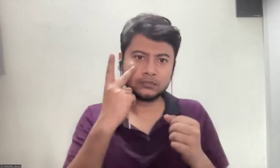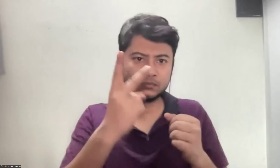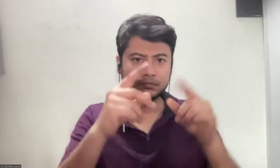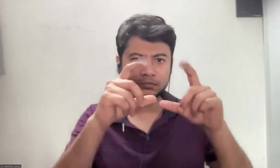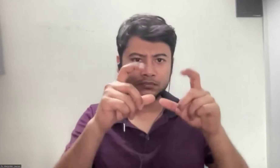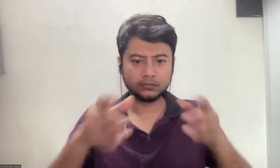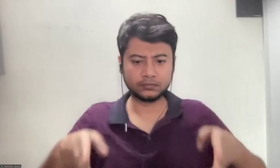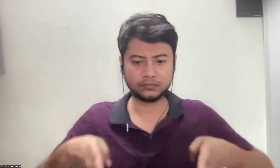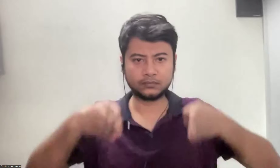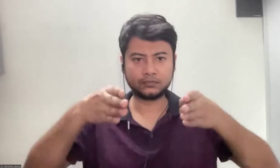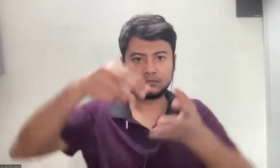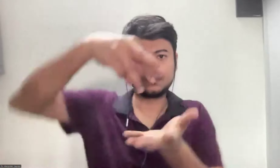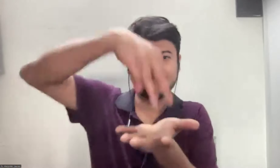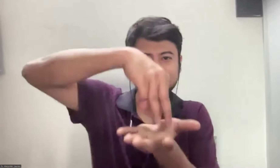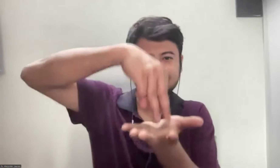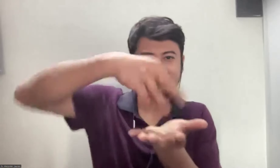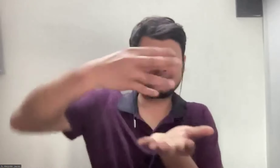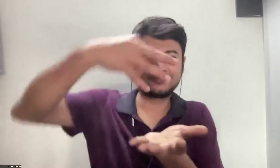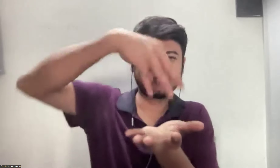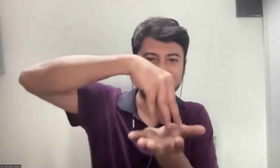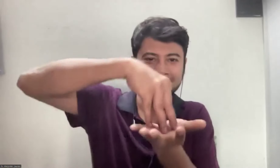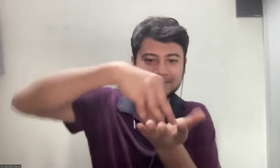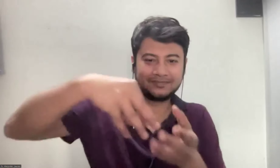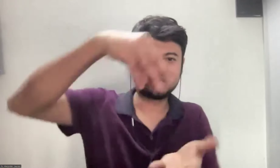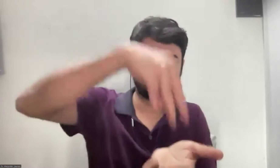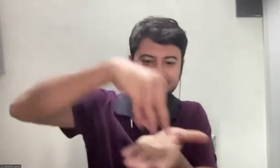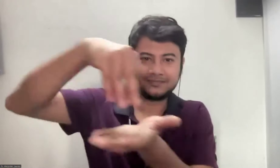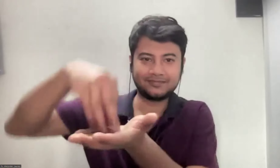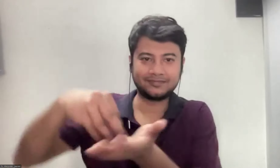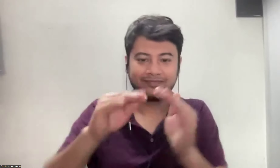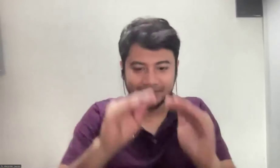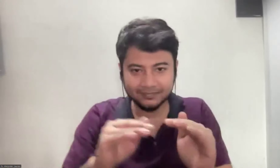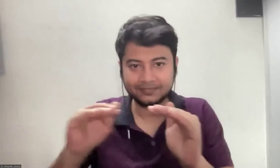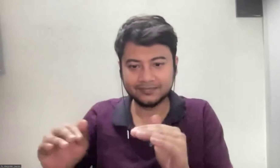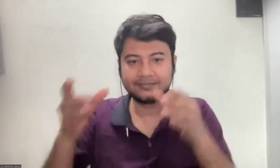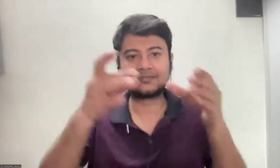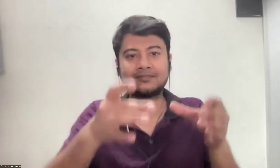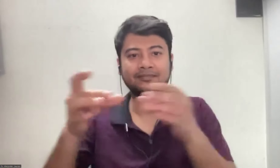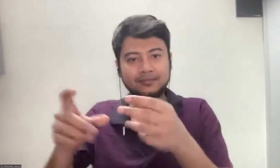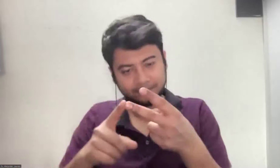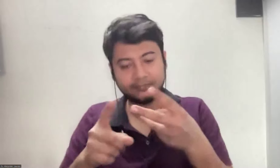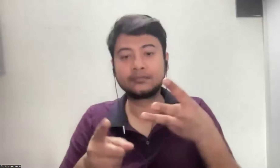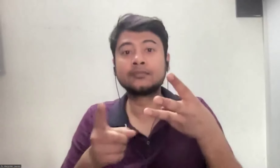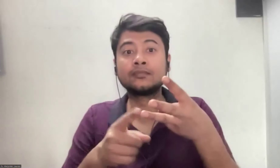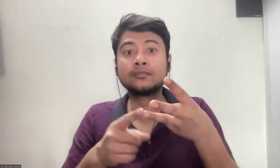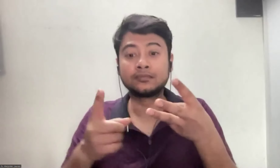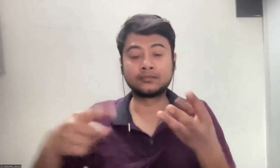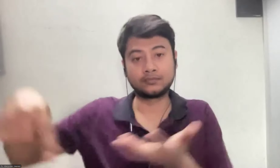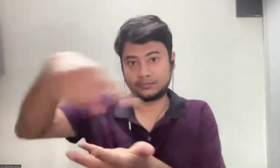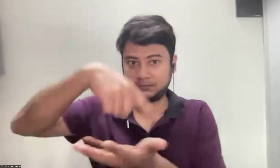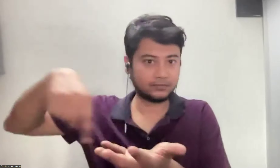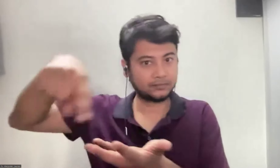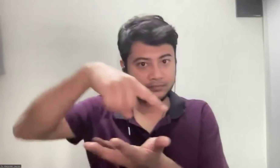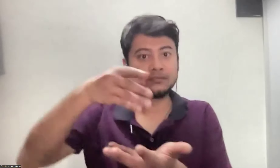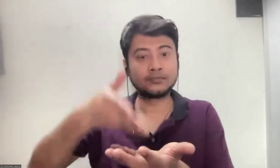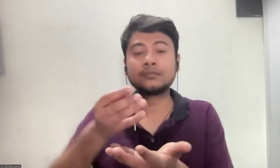used for doing Tulsi Aarti. So let's have a look at that plate, and I'll send you a picture and we'll discuss